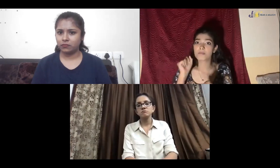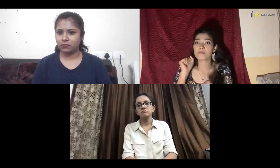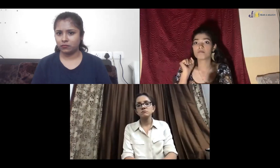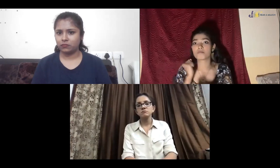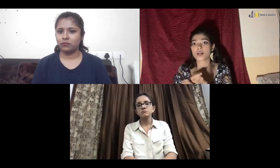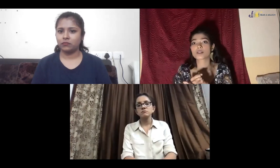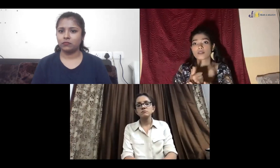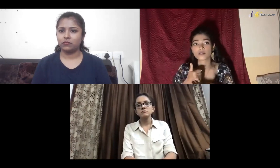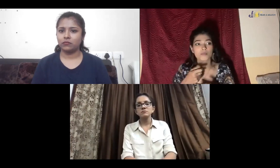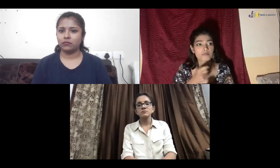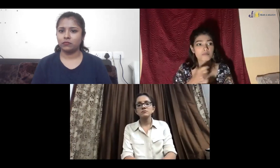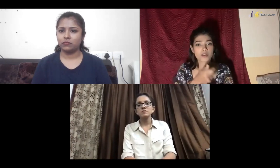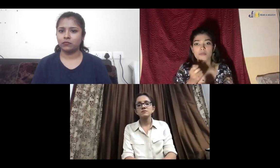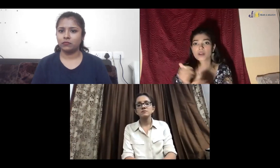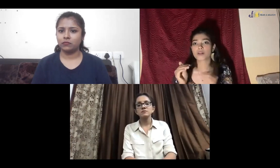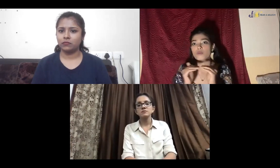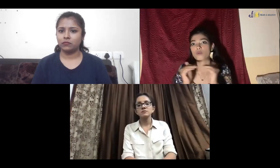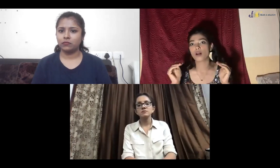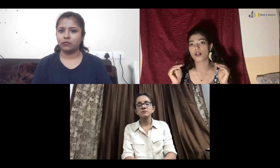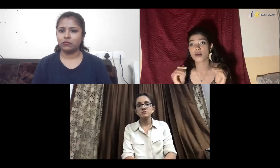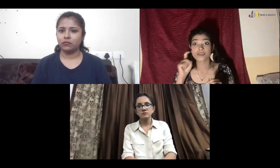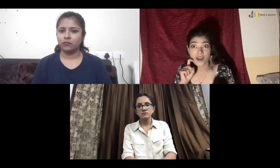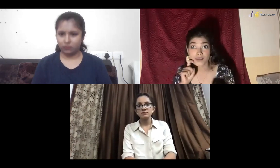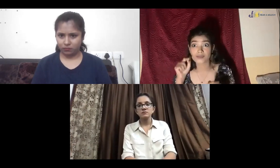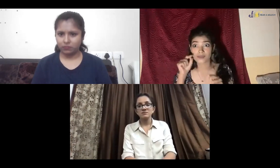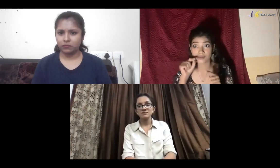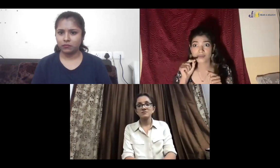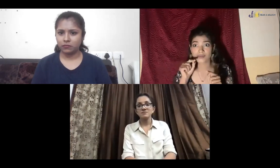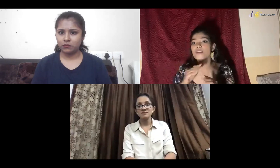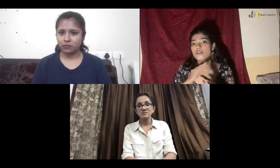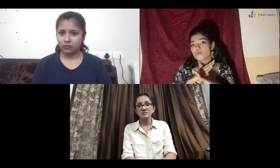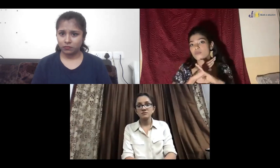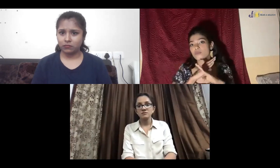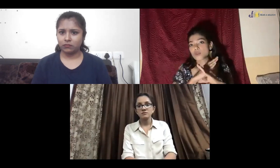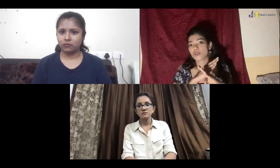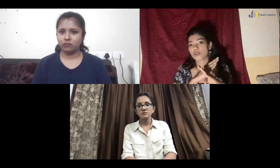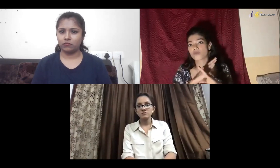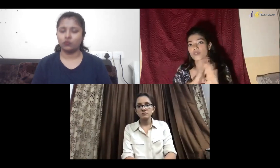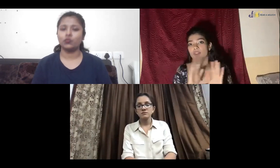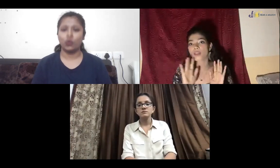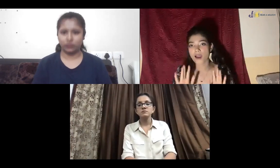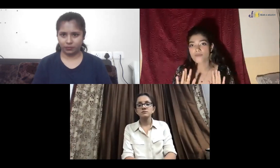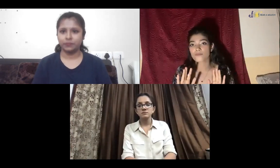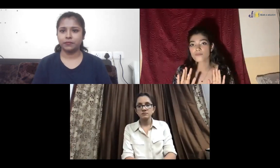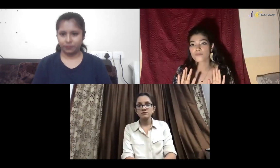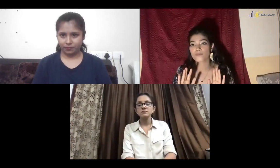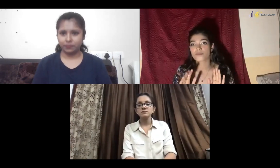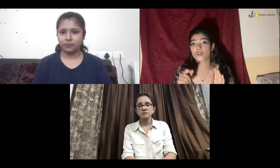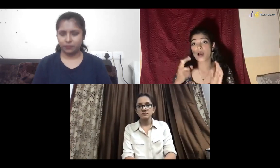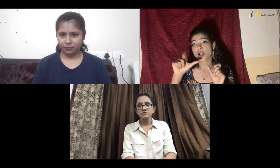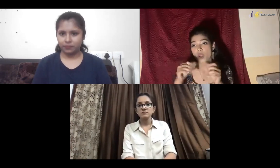and female, so they both should be provided equal salary. Favor for if